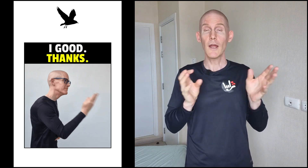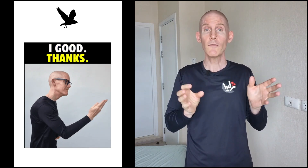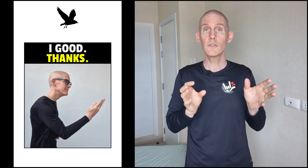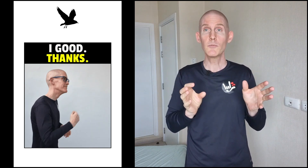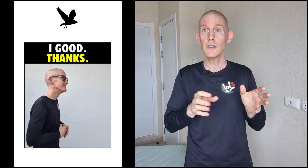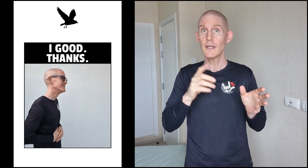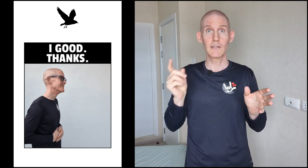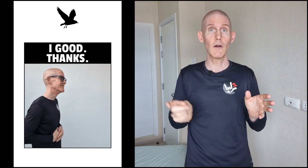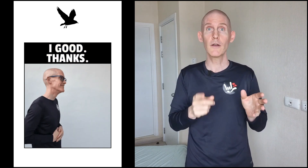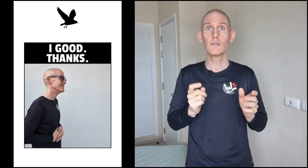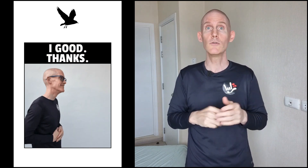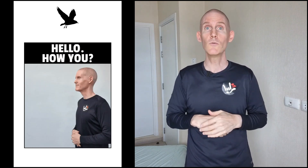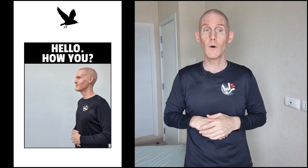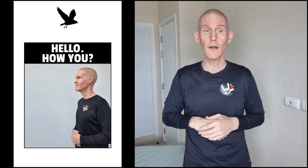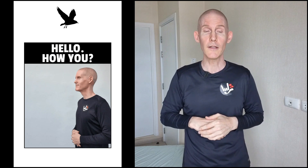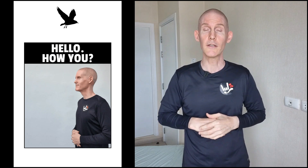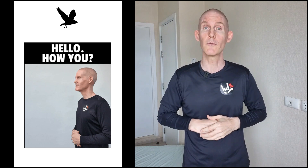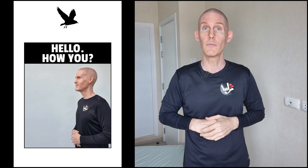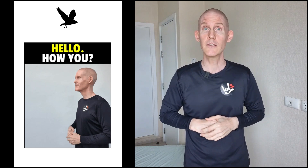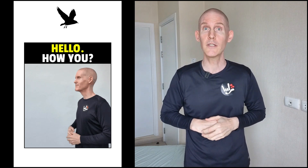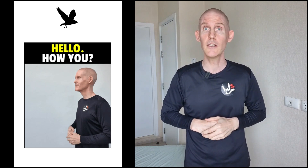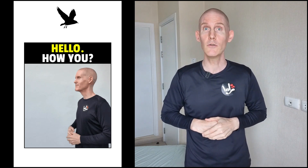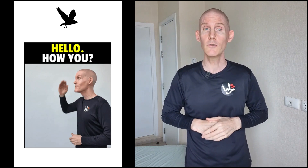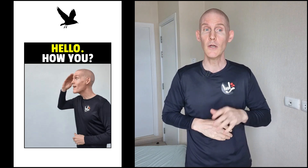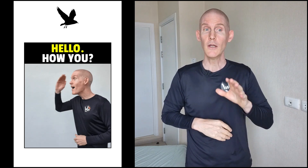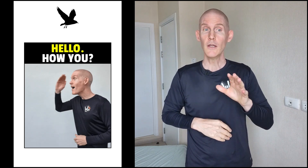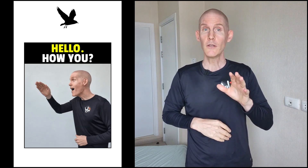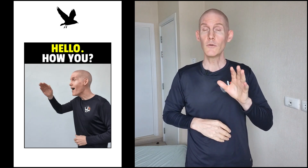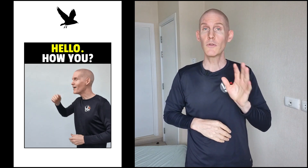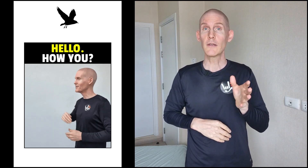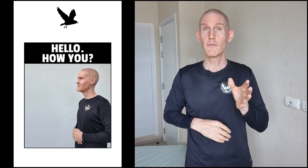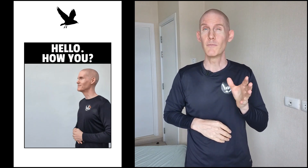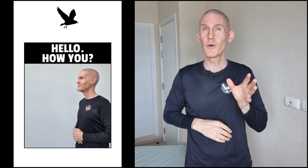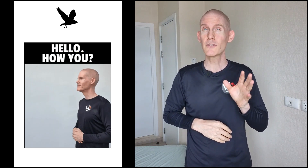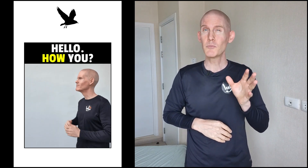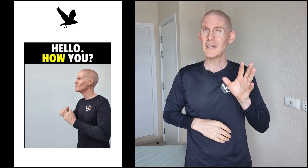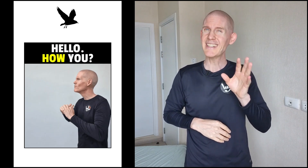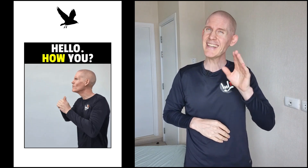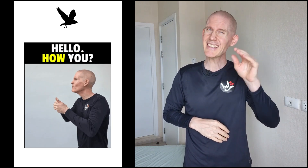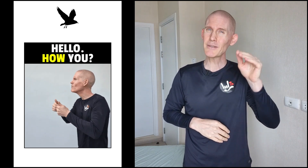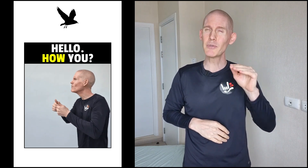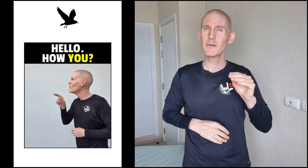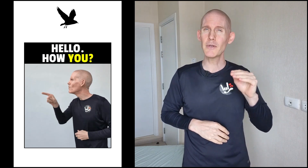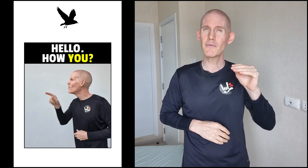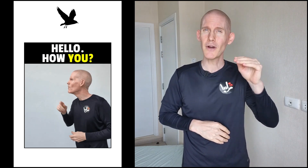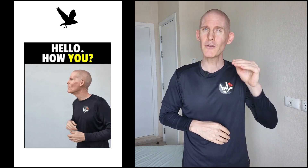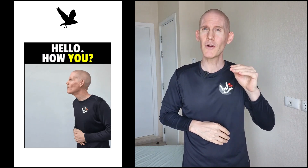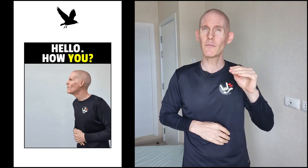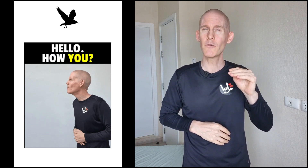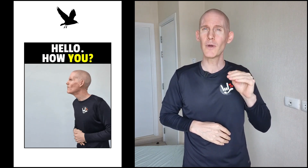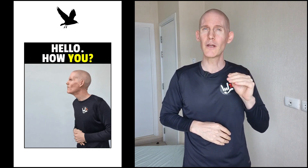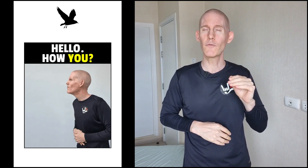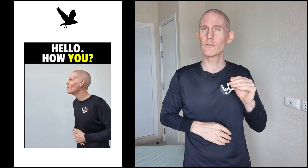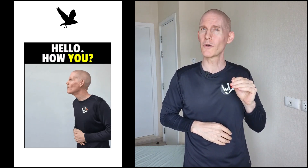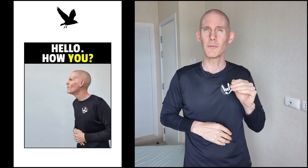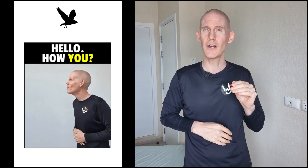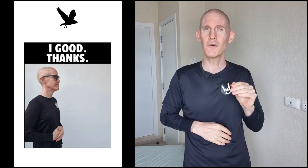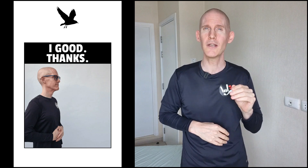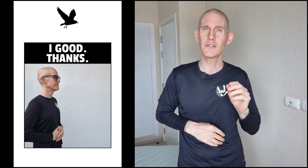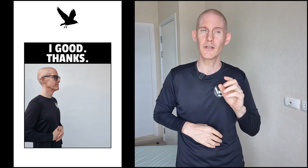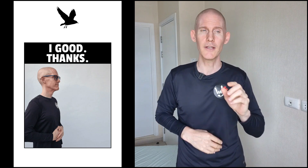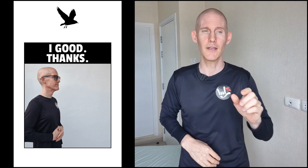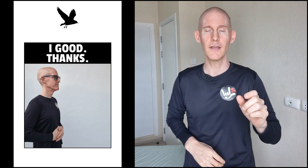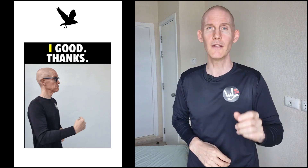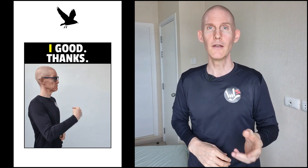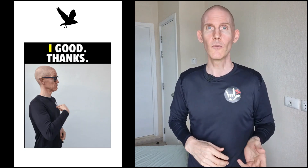go whatever speed as long as you want. Now, let's say you think bird speed, it's a bit farther out of my comfort zone. I'm not